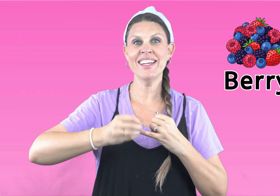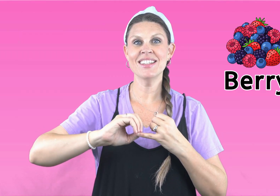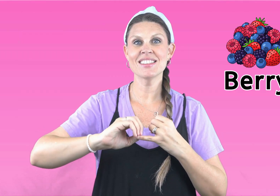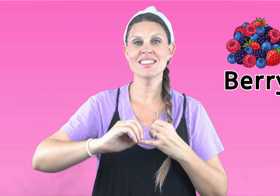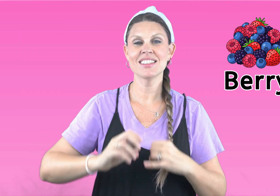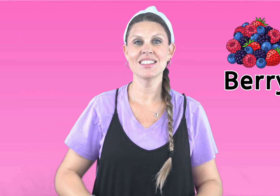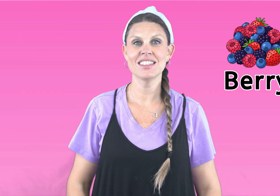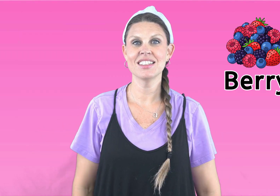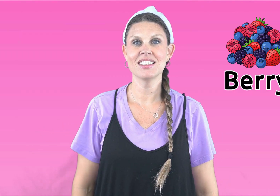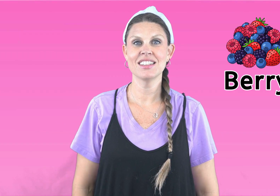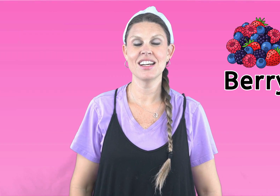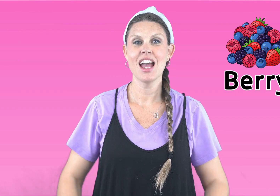berries,